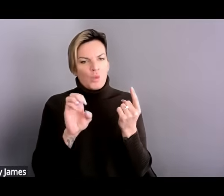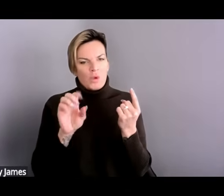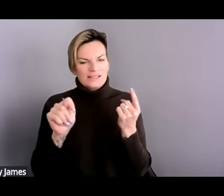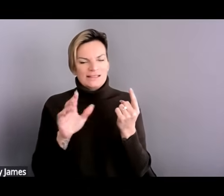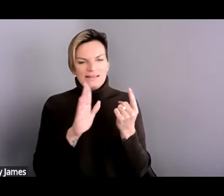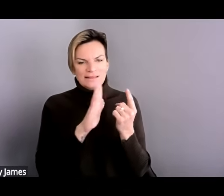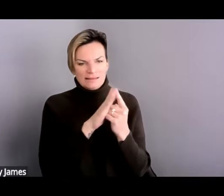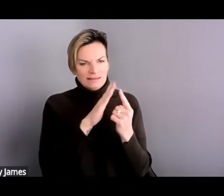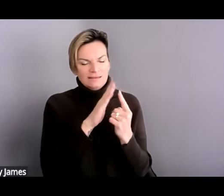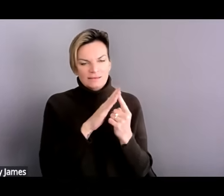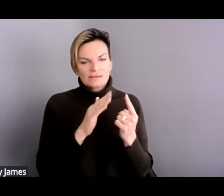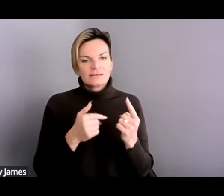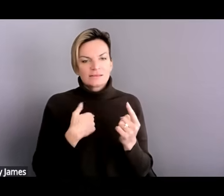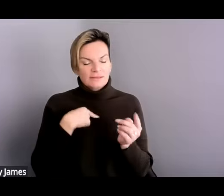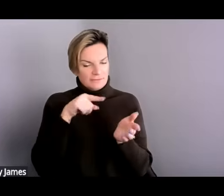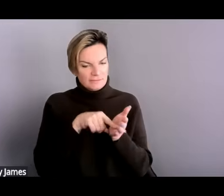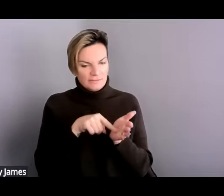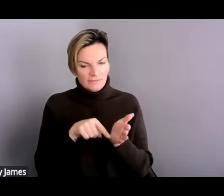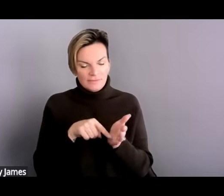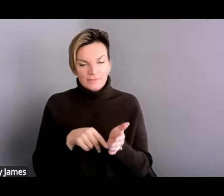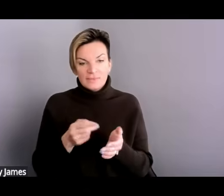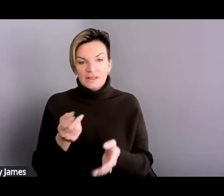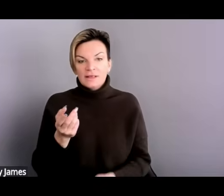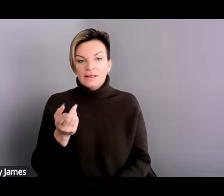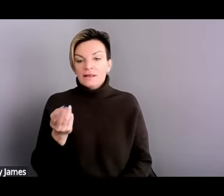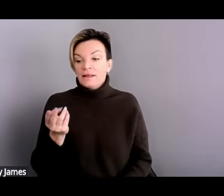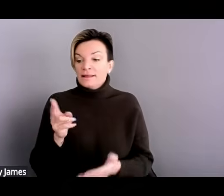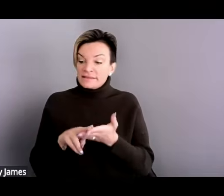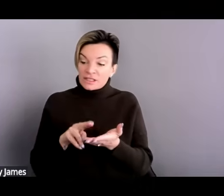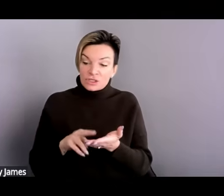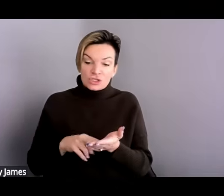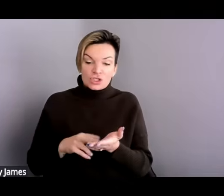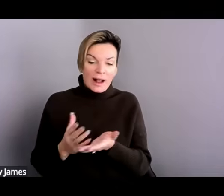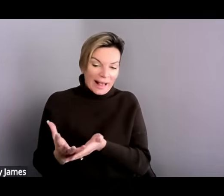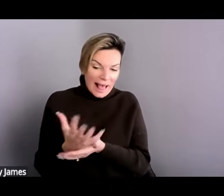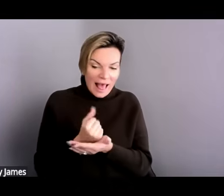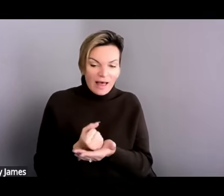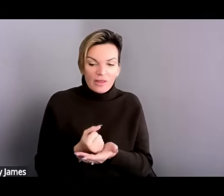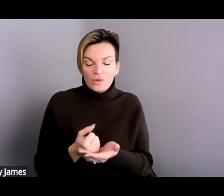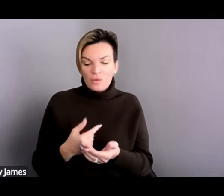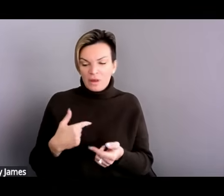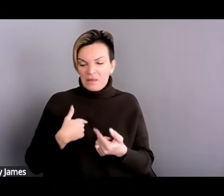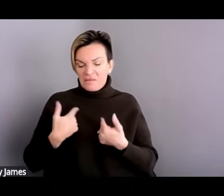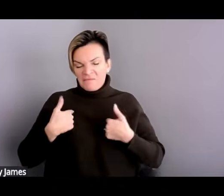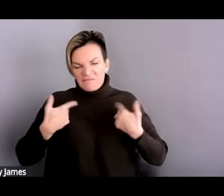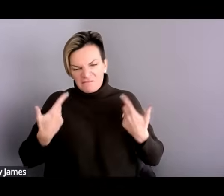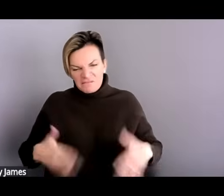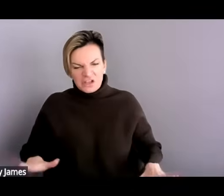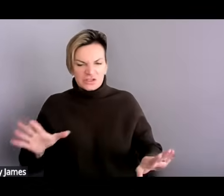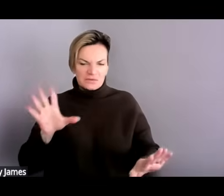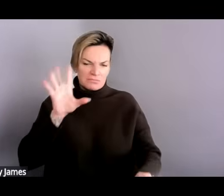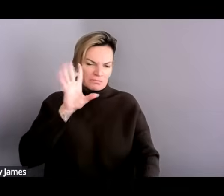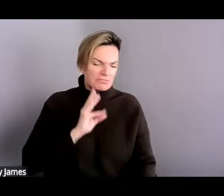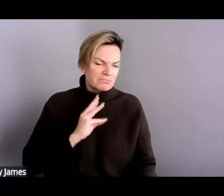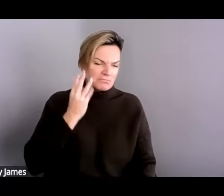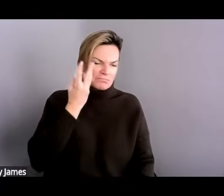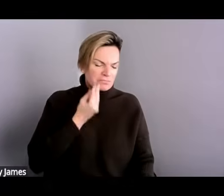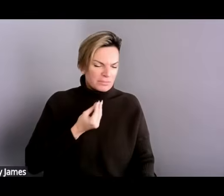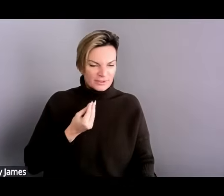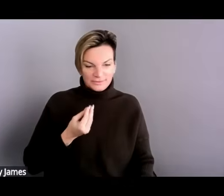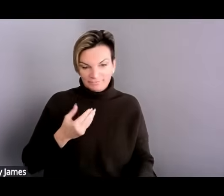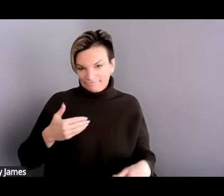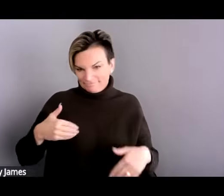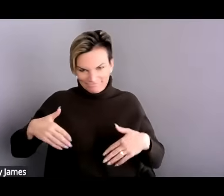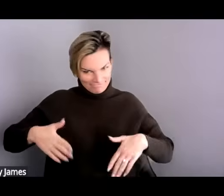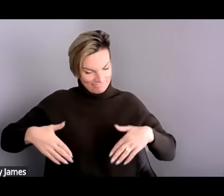When it comes to signature gatherers, we don't have years of experience investigating potentially fraudulent